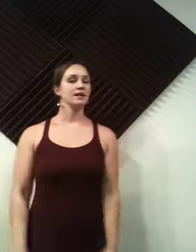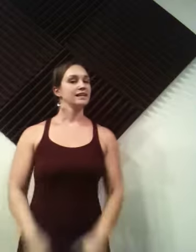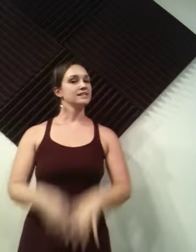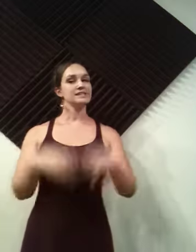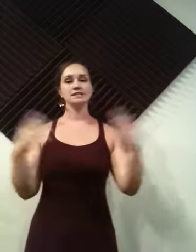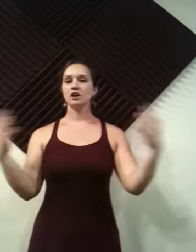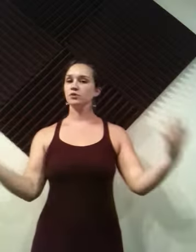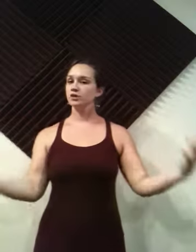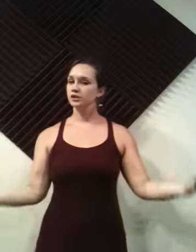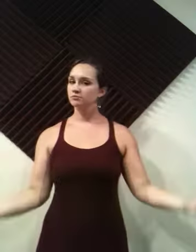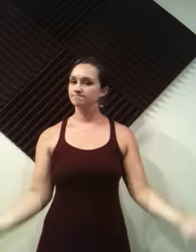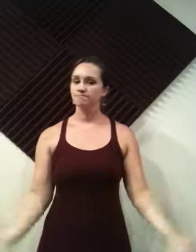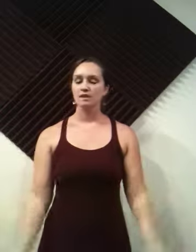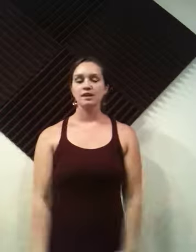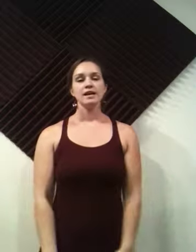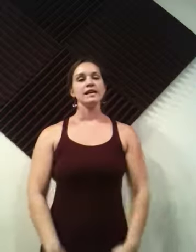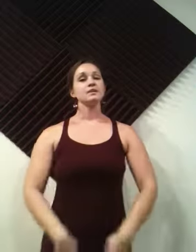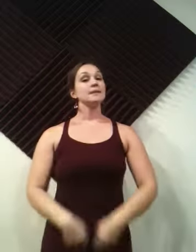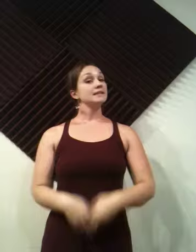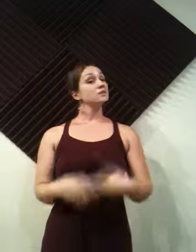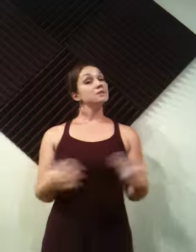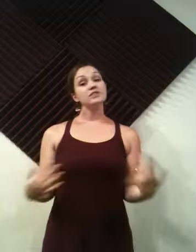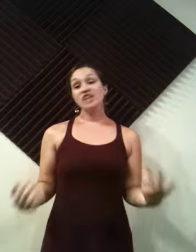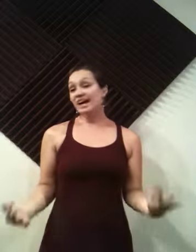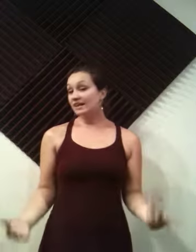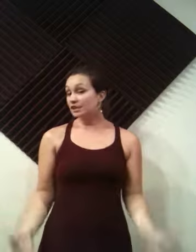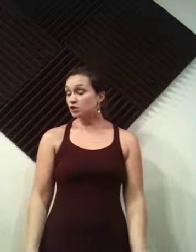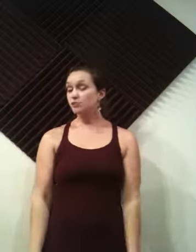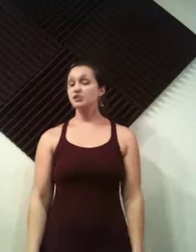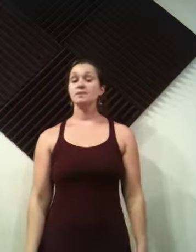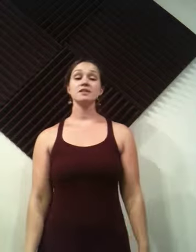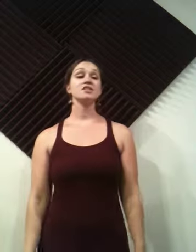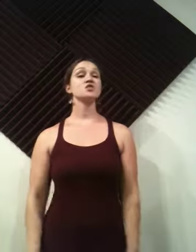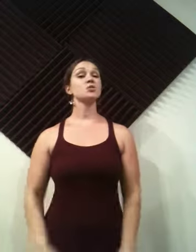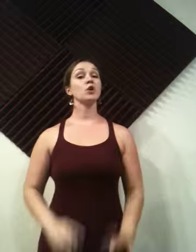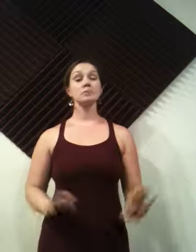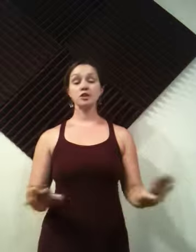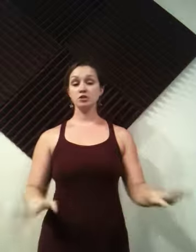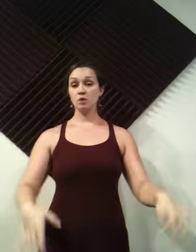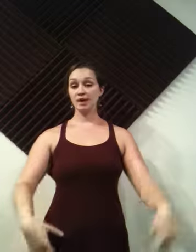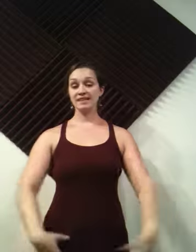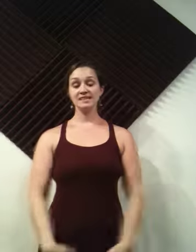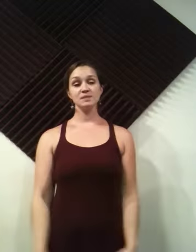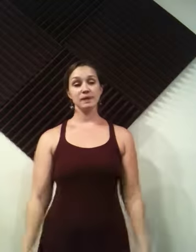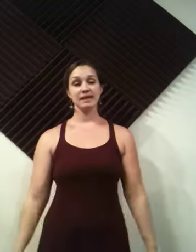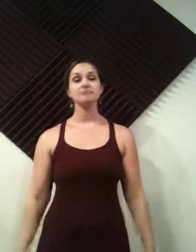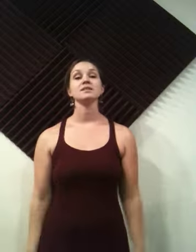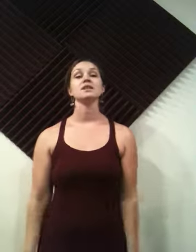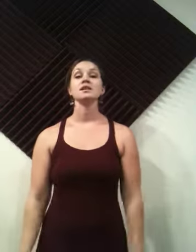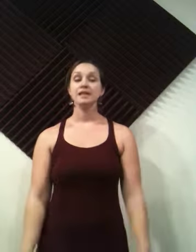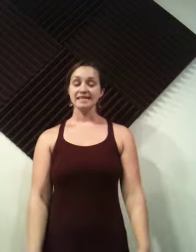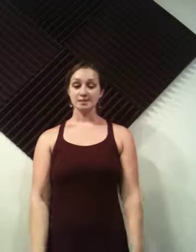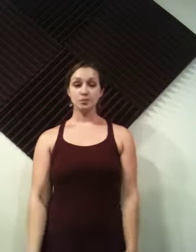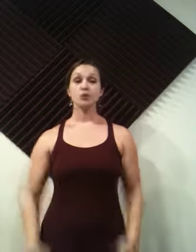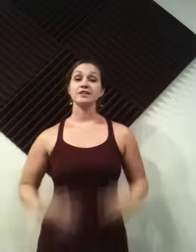And it's slower. It'll be a little bit of a challenge for some of the squirmier ones, but it's important